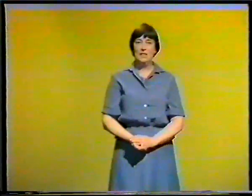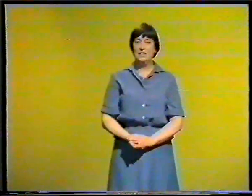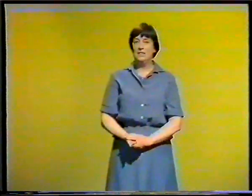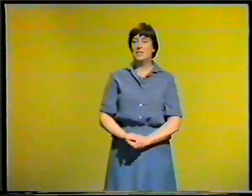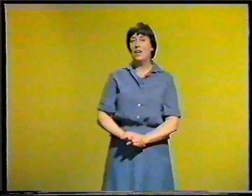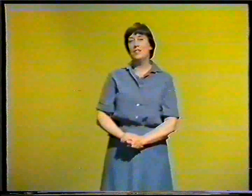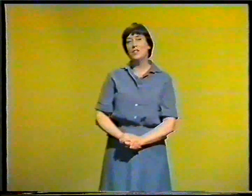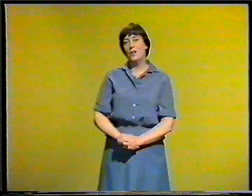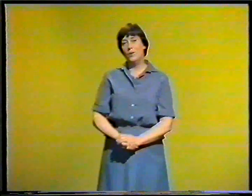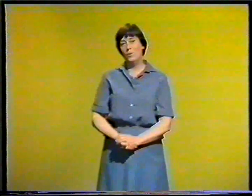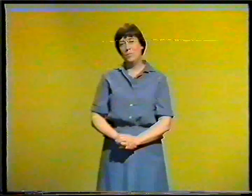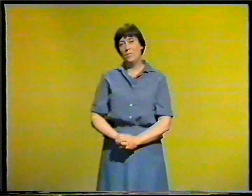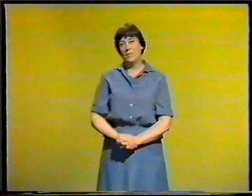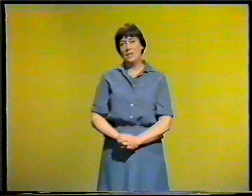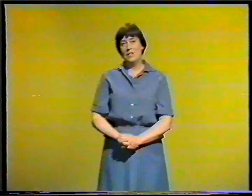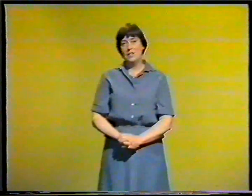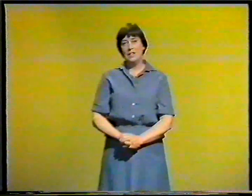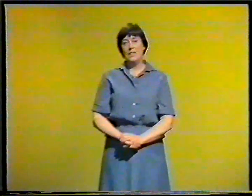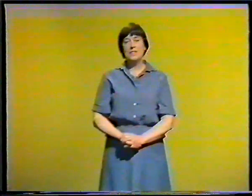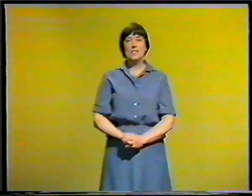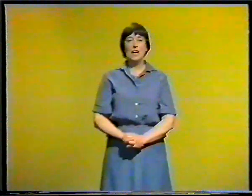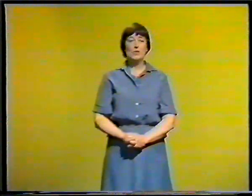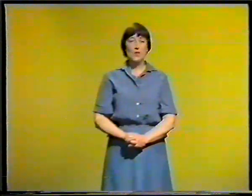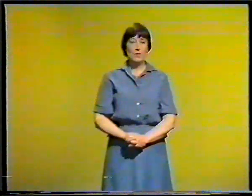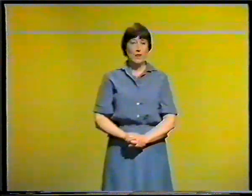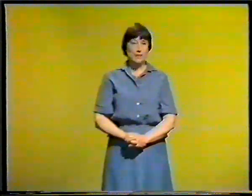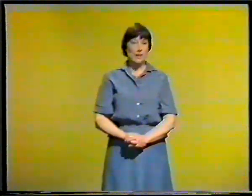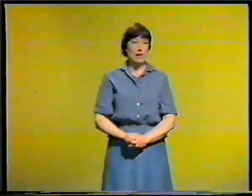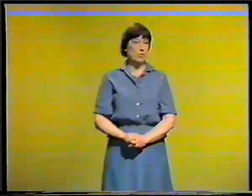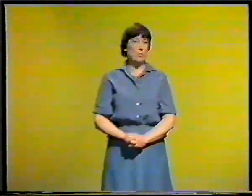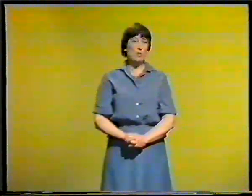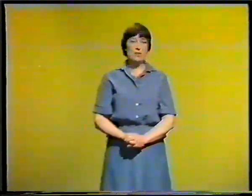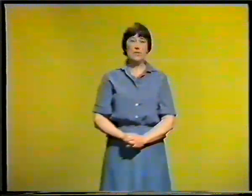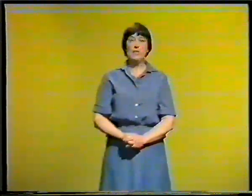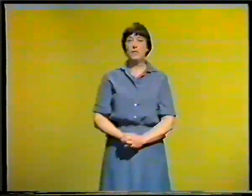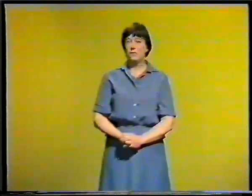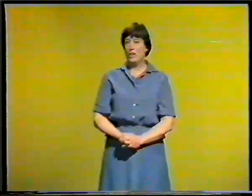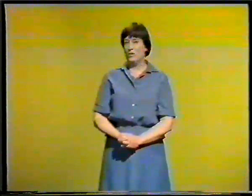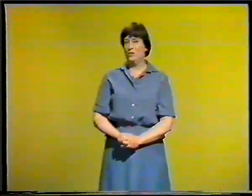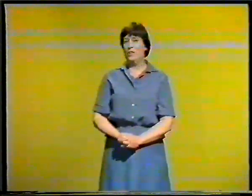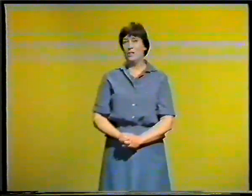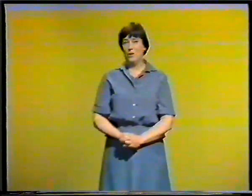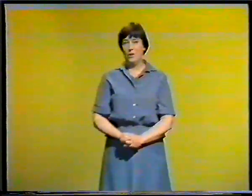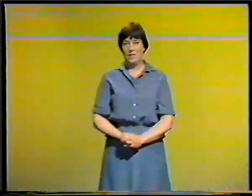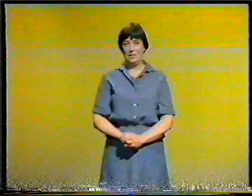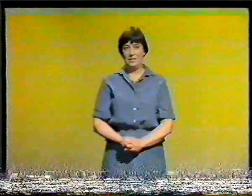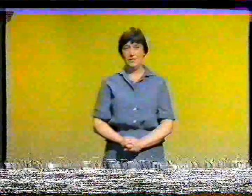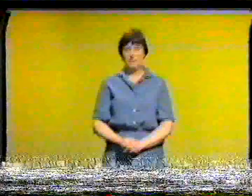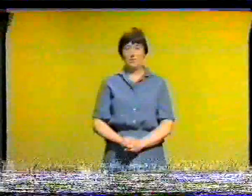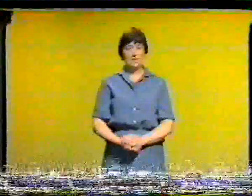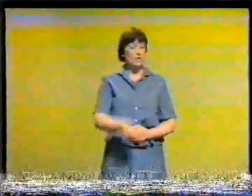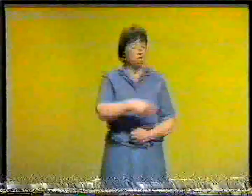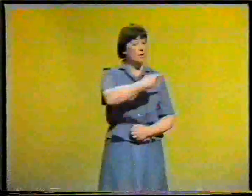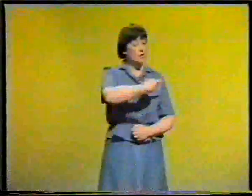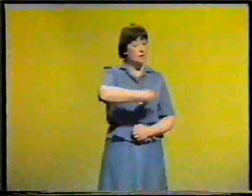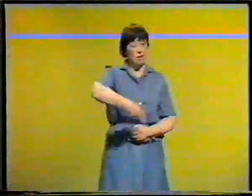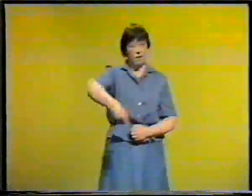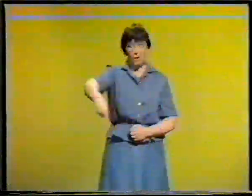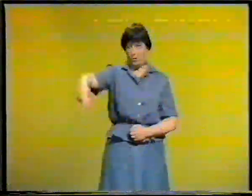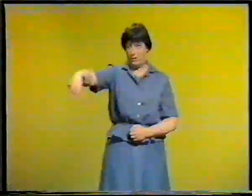A sign to go. In this sign, you direct the actual person in the direction that they're to go in. So it's go, if